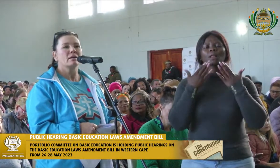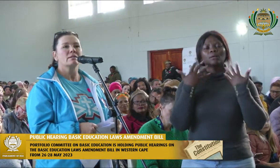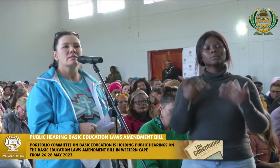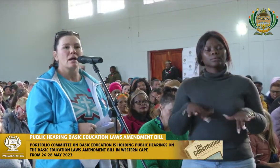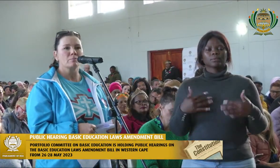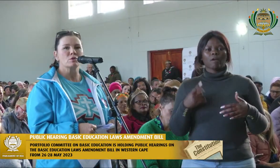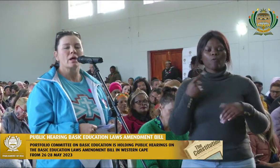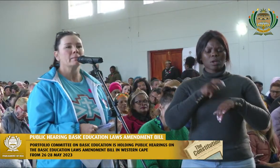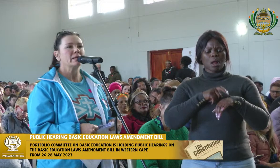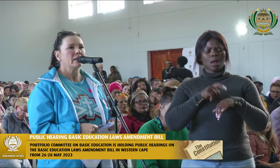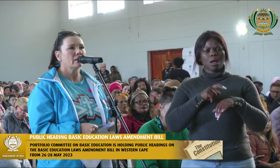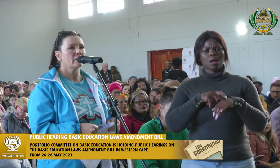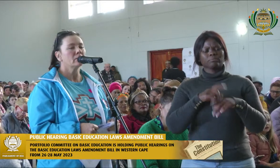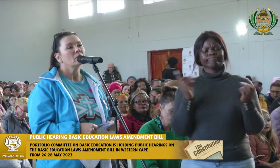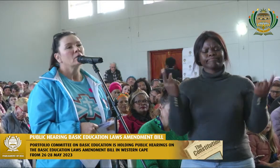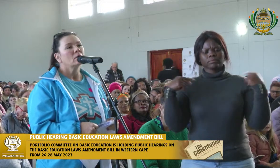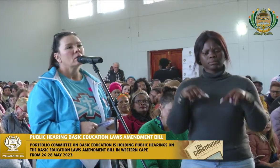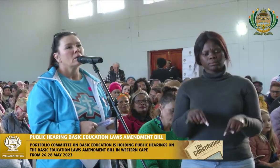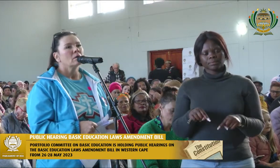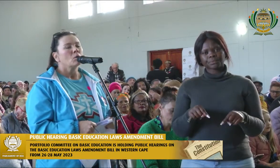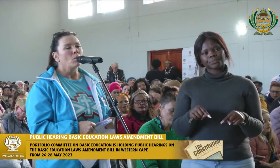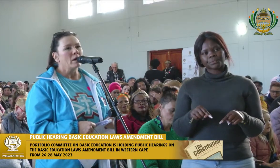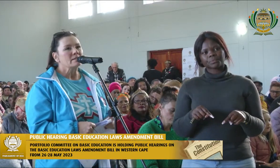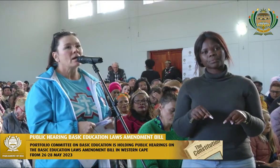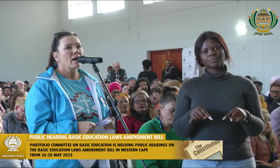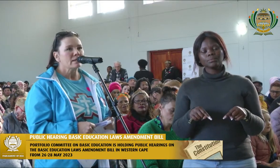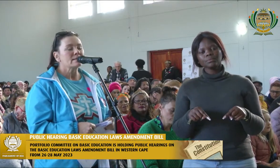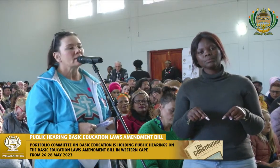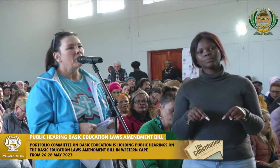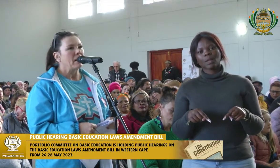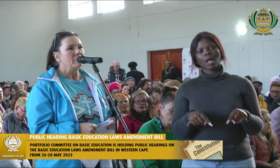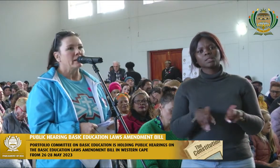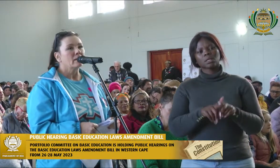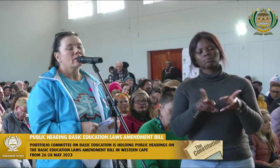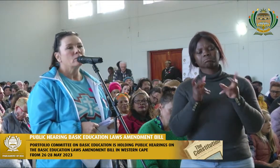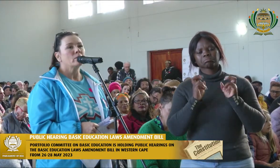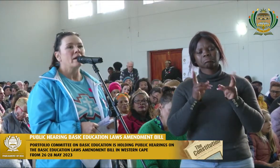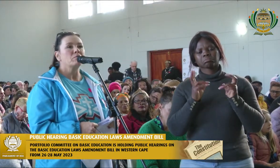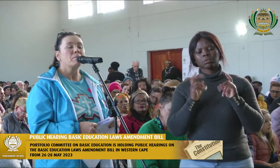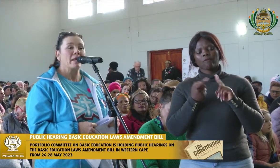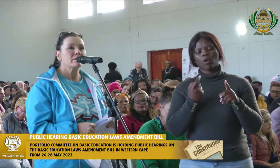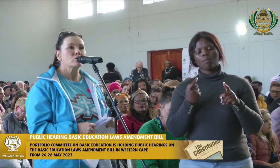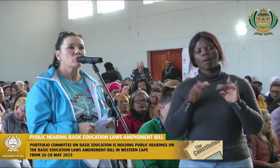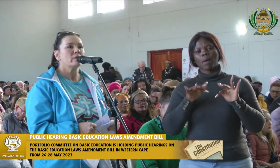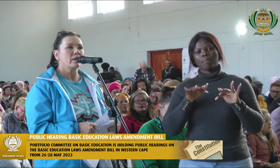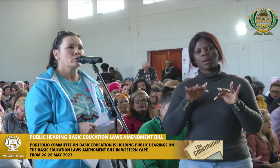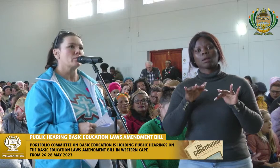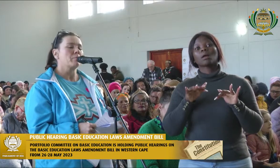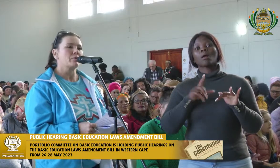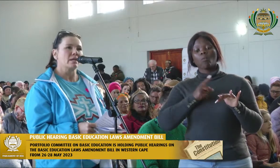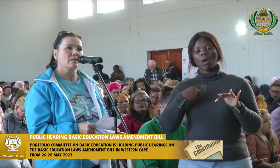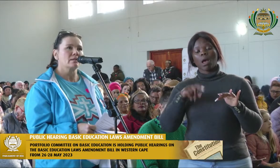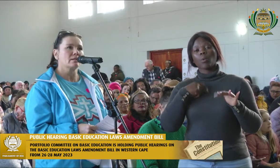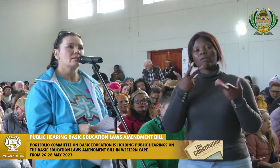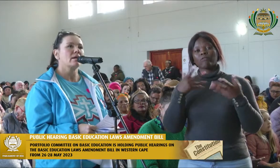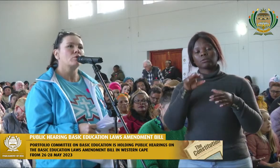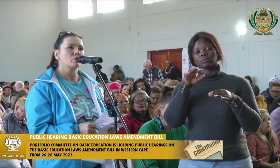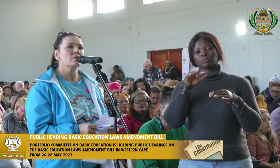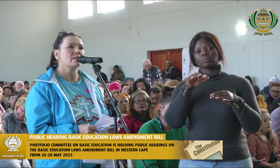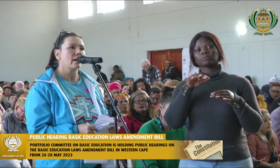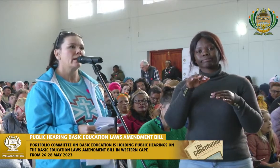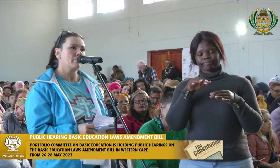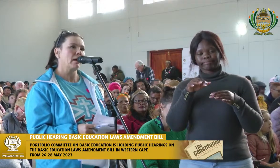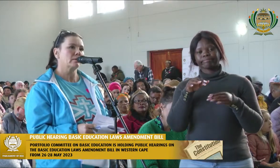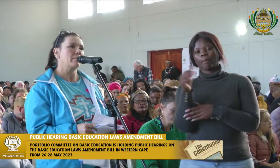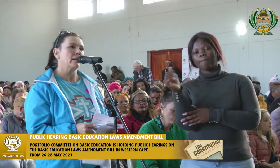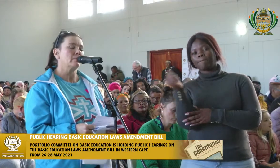for taking the time to come and hear what us, the public, who have placed you there to represent us, have got